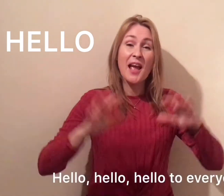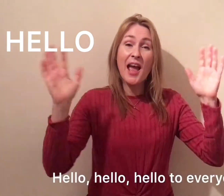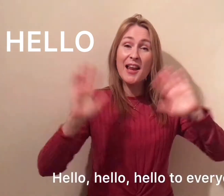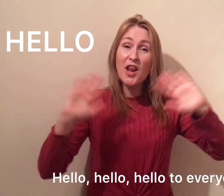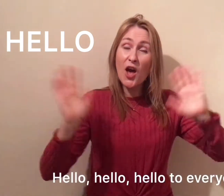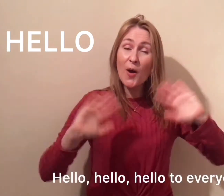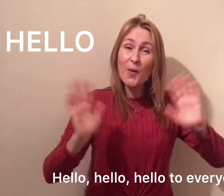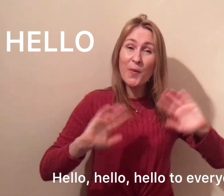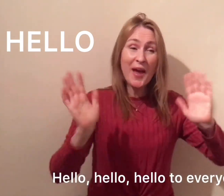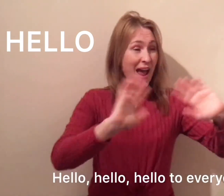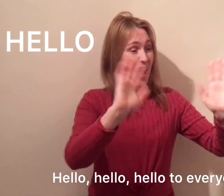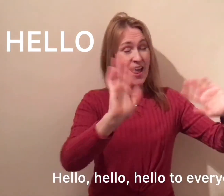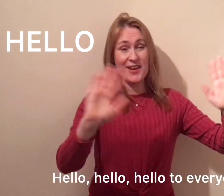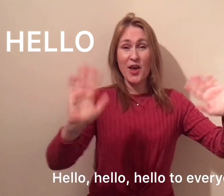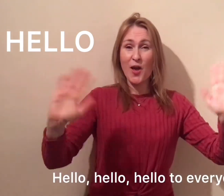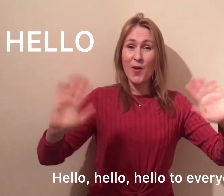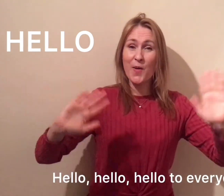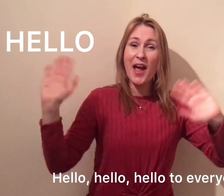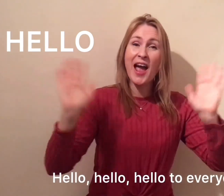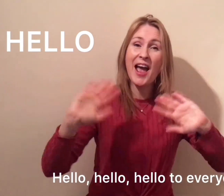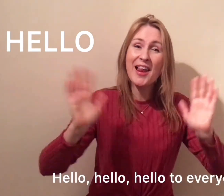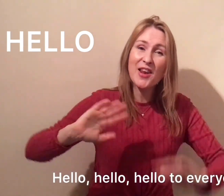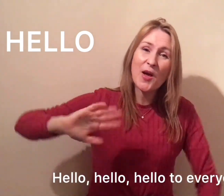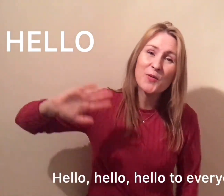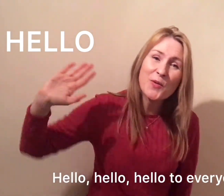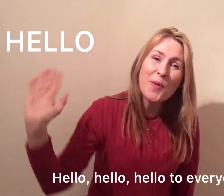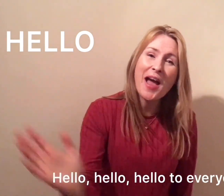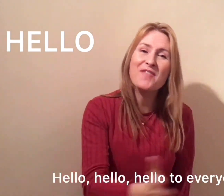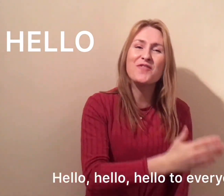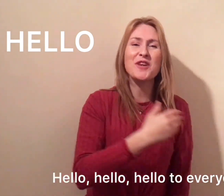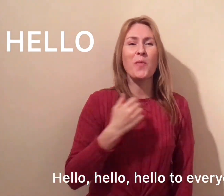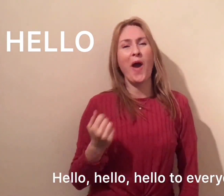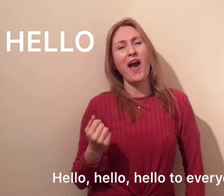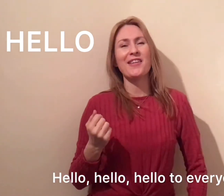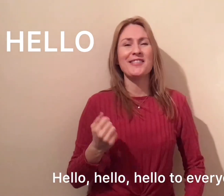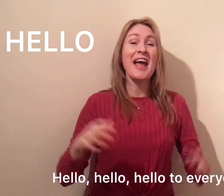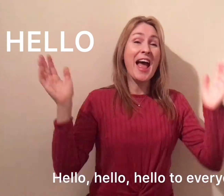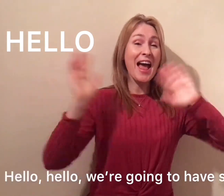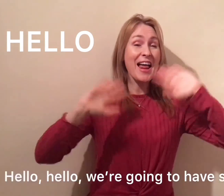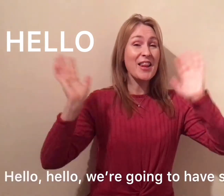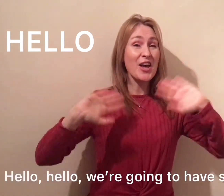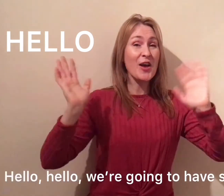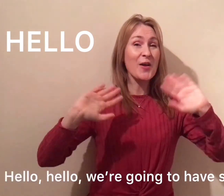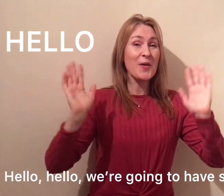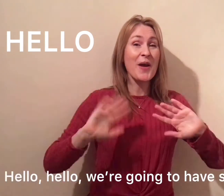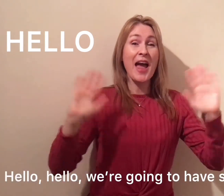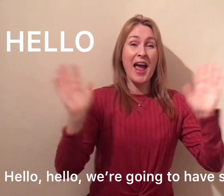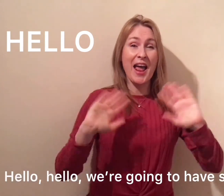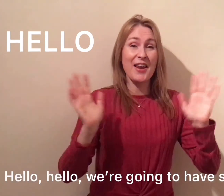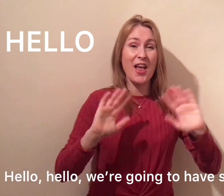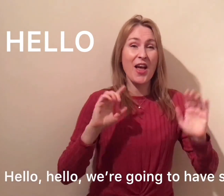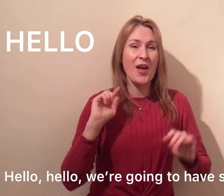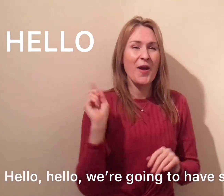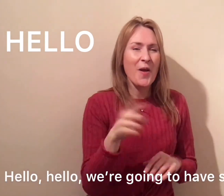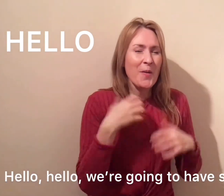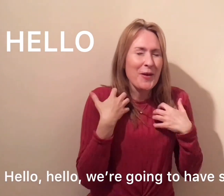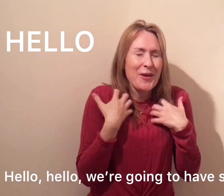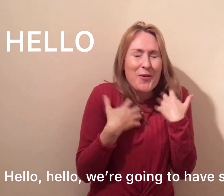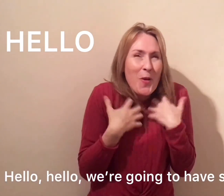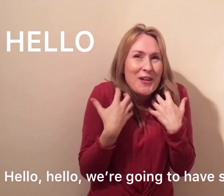Hello. Hello. Hello to everyone. Hello. Hello. We're going to